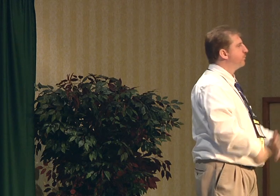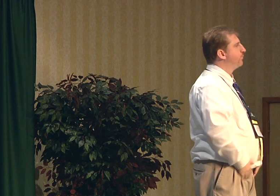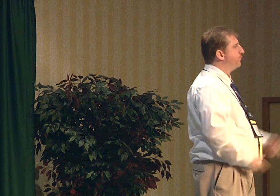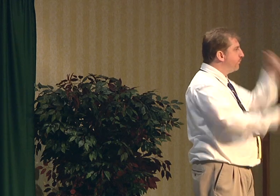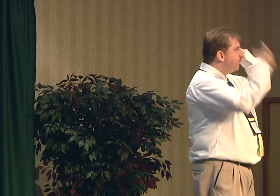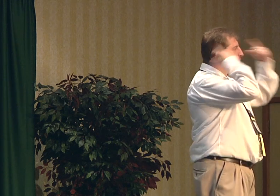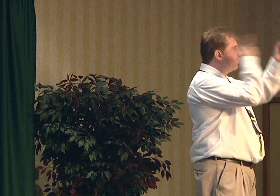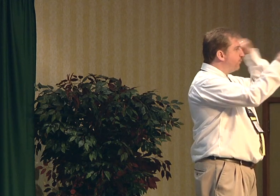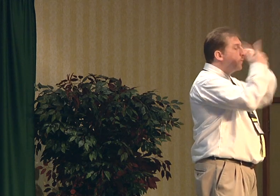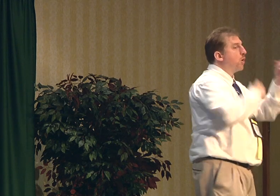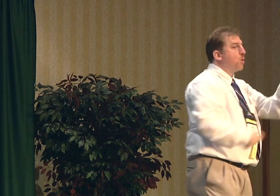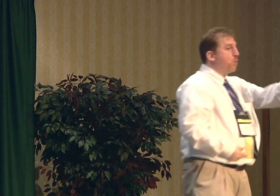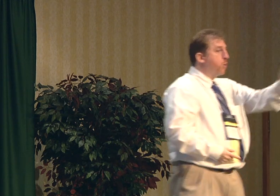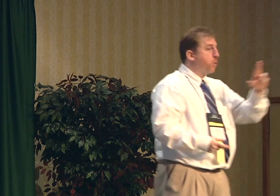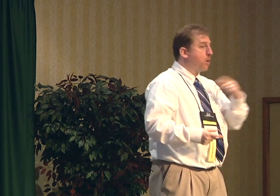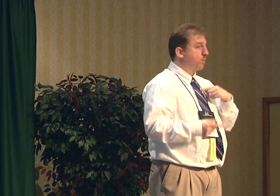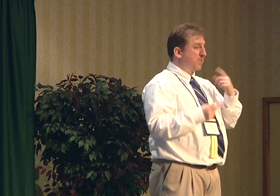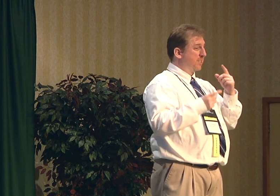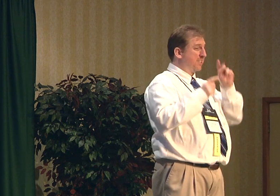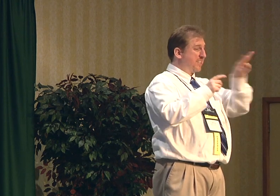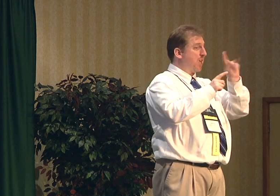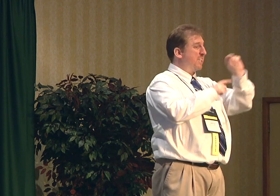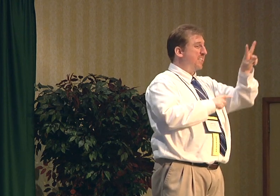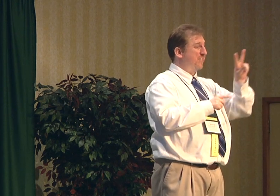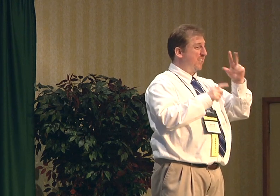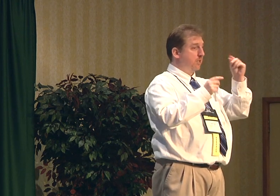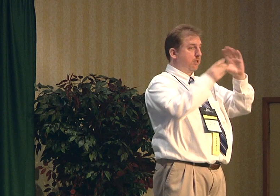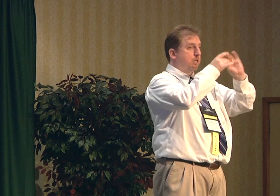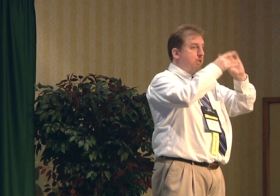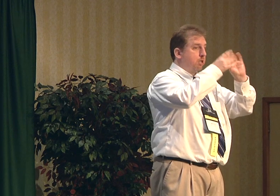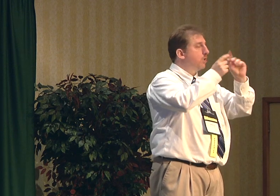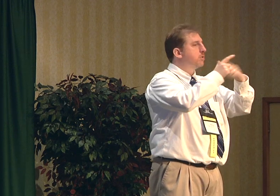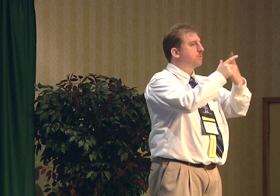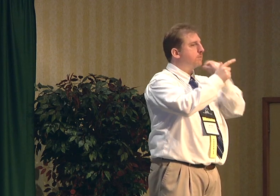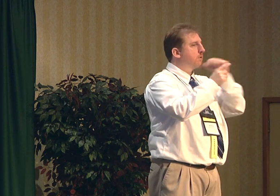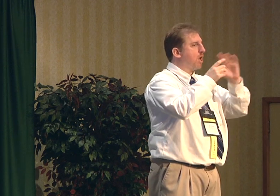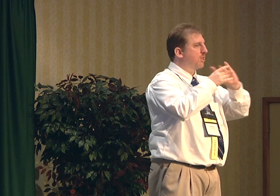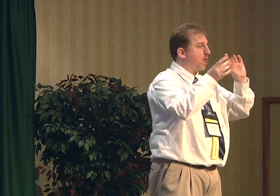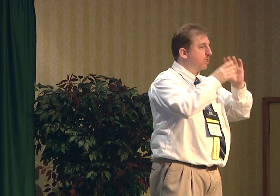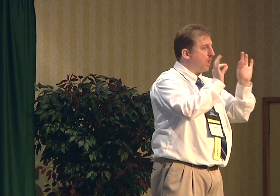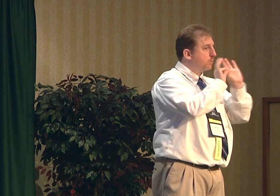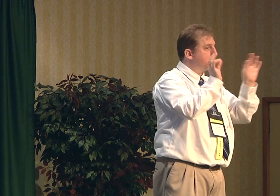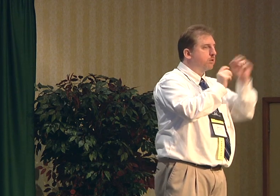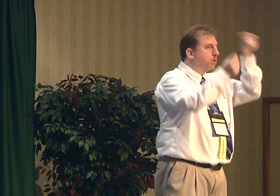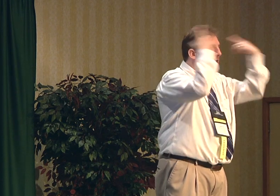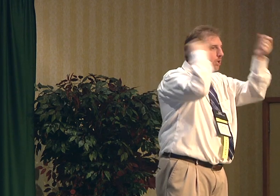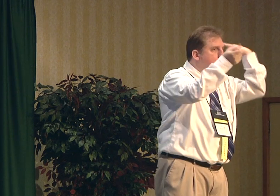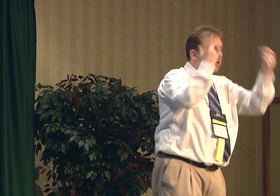community education seminars, there's no interpreter provided. or perhaps something is shared on TV, but